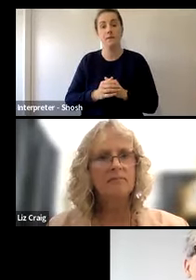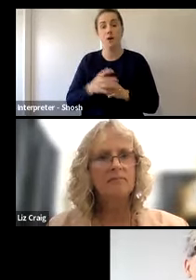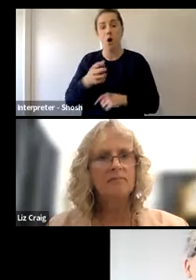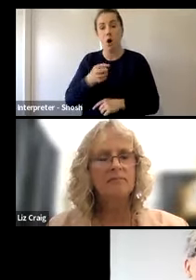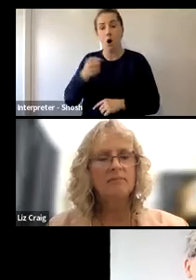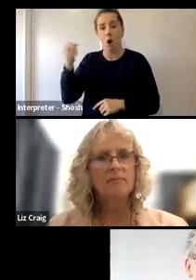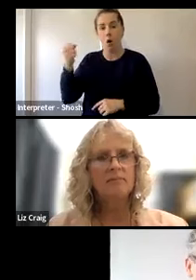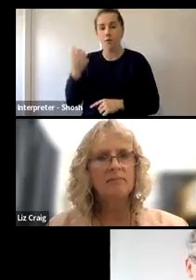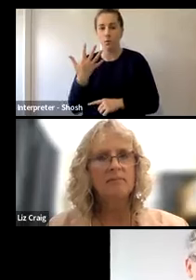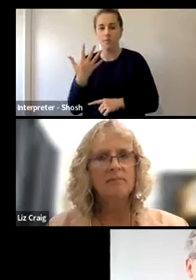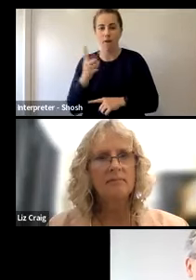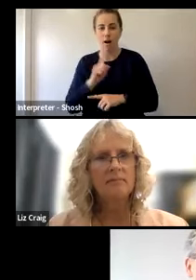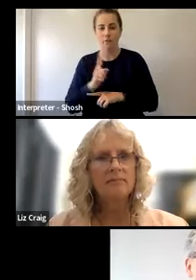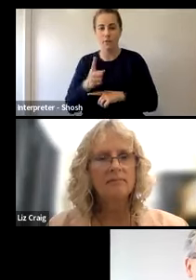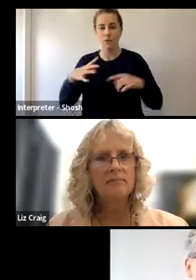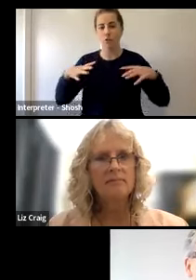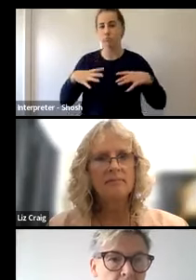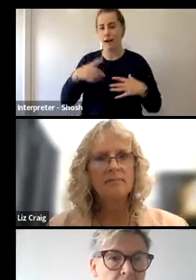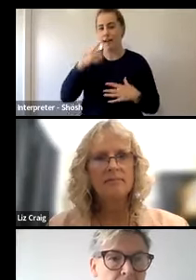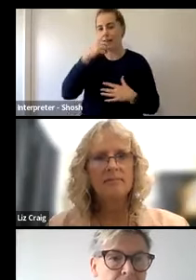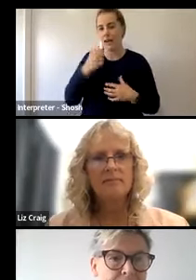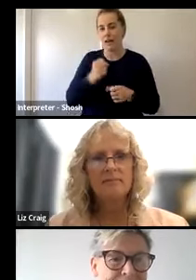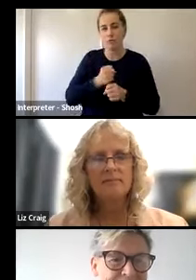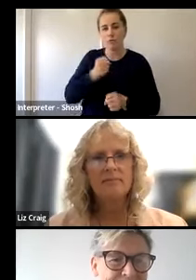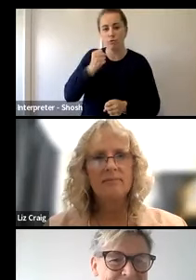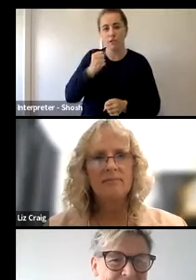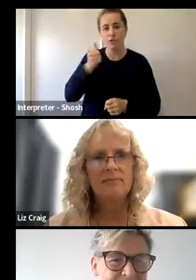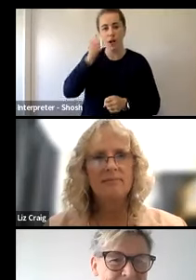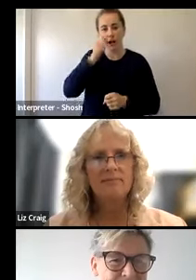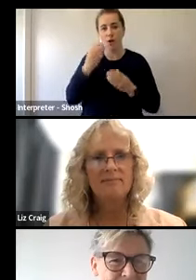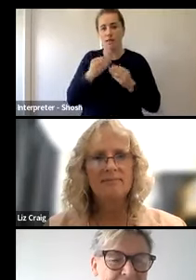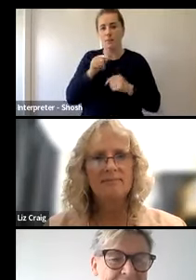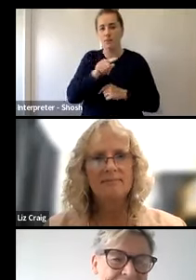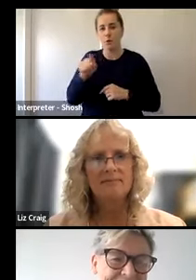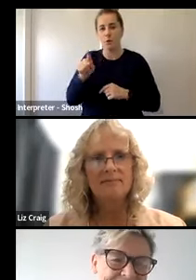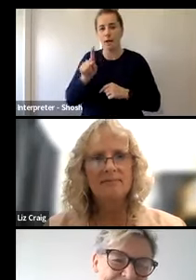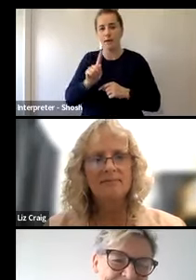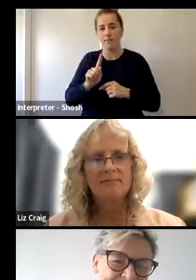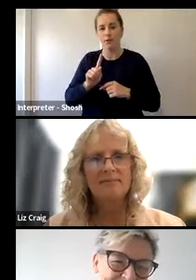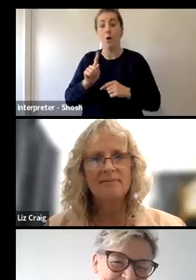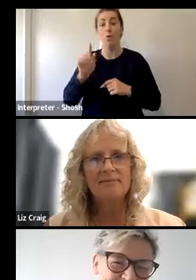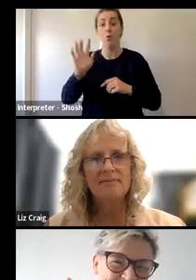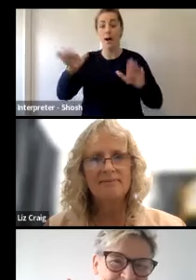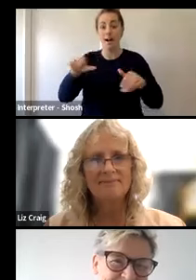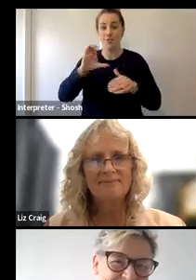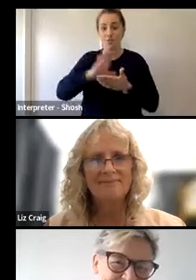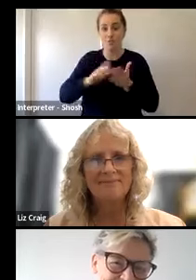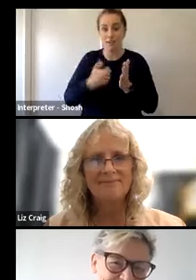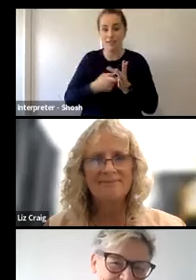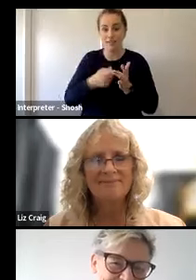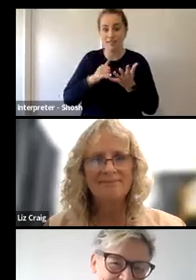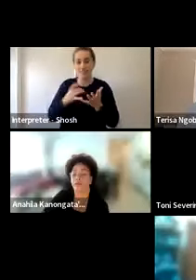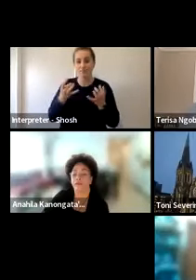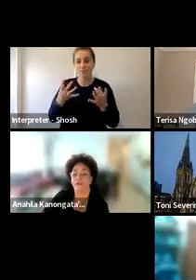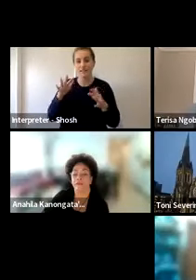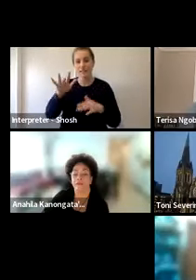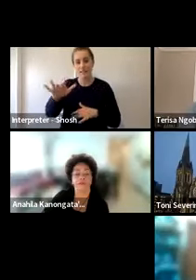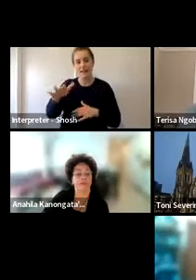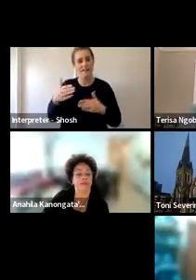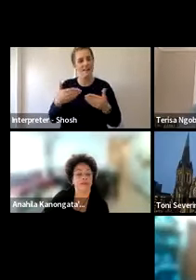suspend just for 5 minutes, have a stretch break. I know a number of you have gone in and out. Oh, Chris, you're there. All right,